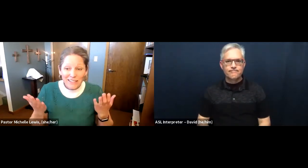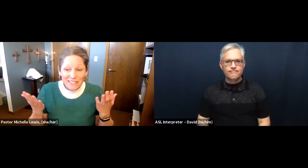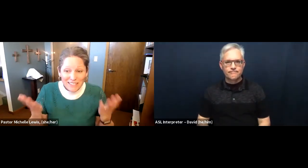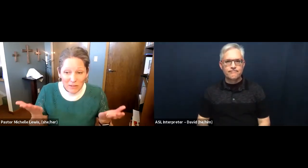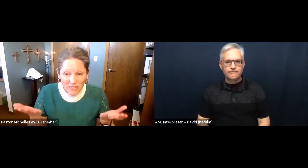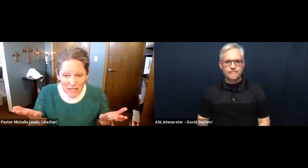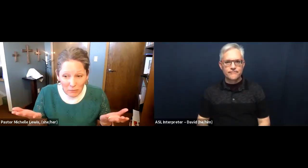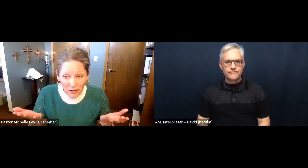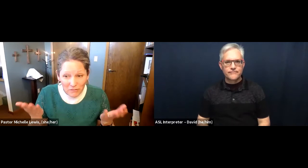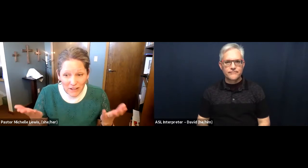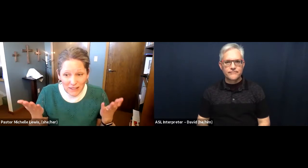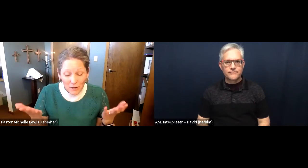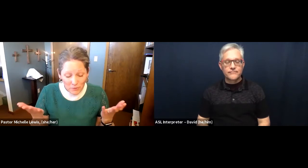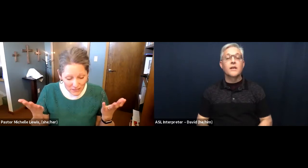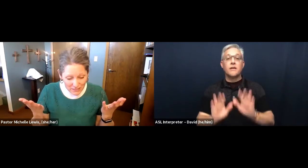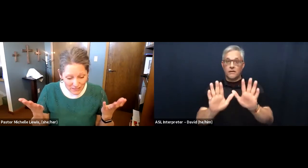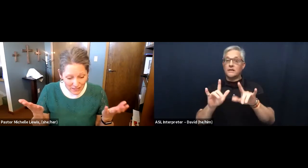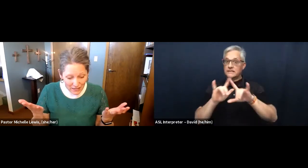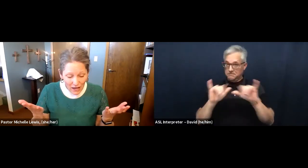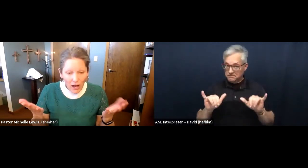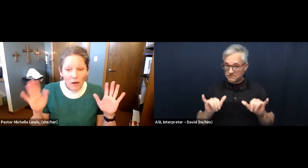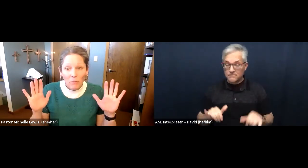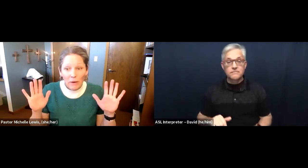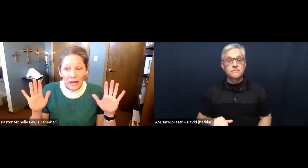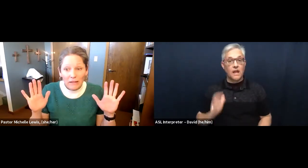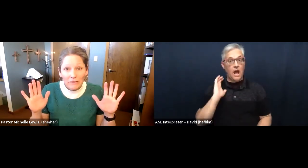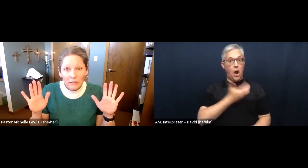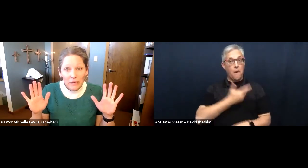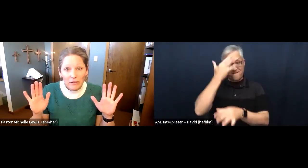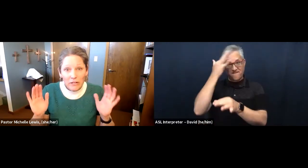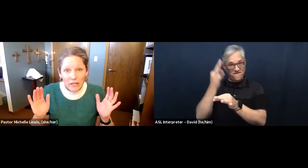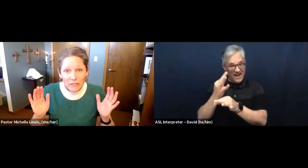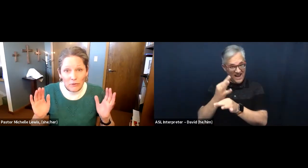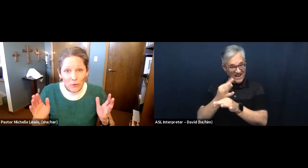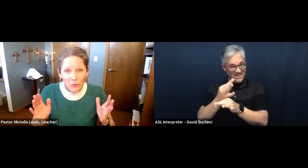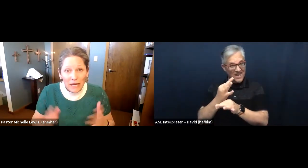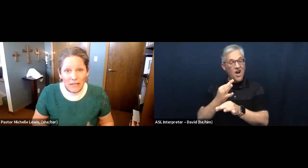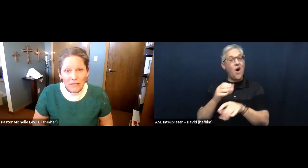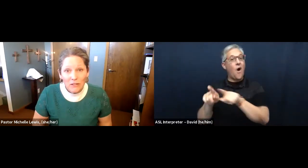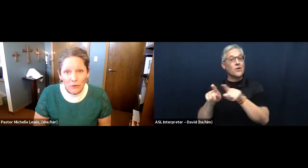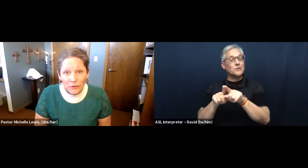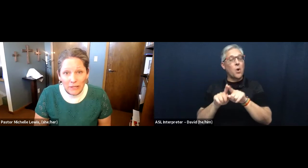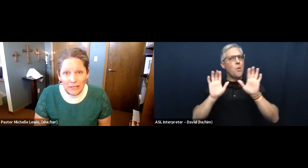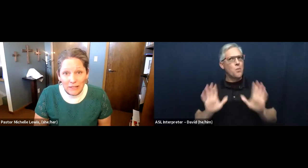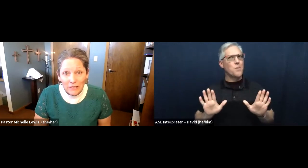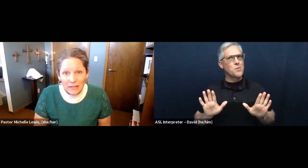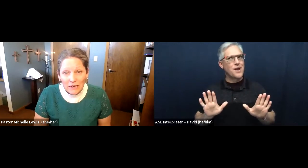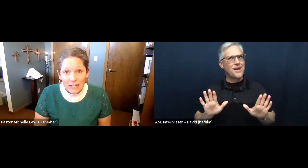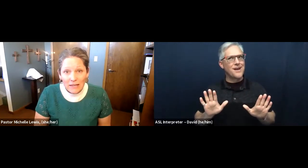And then at the same time, our faith helps us to say, oh, but wait, we are also created